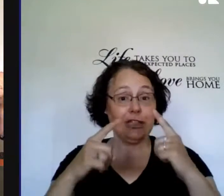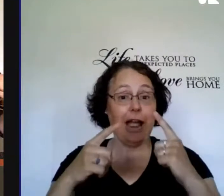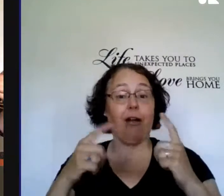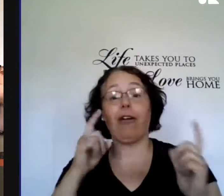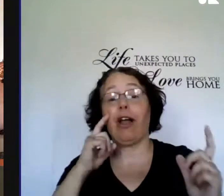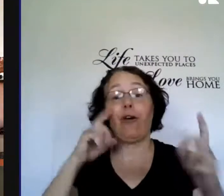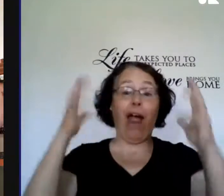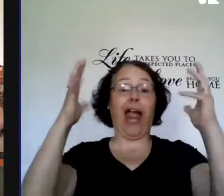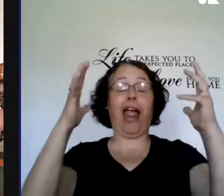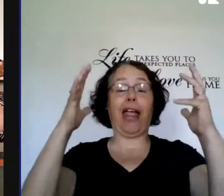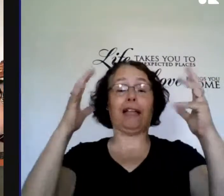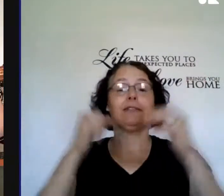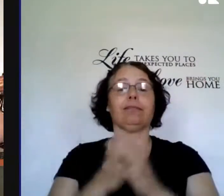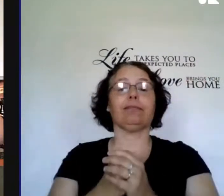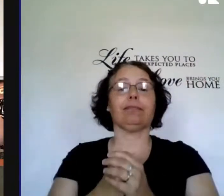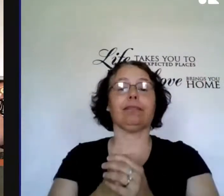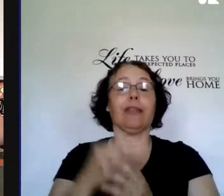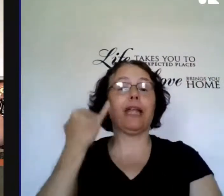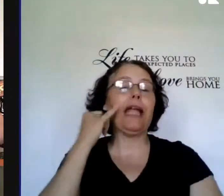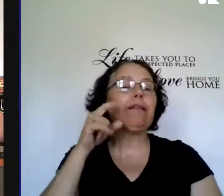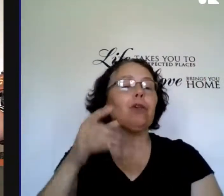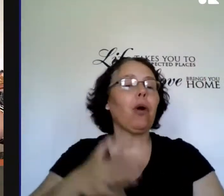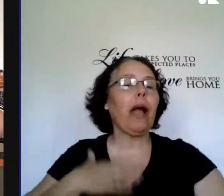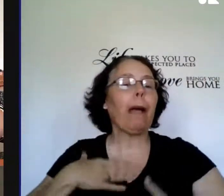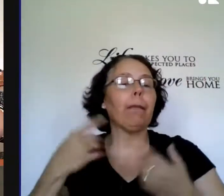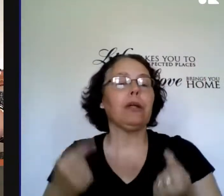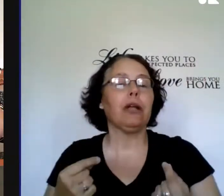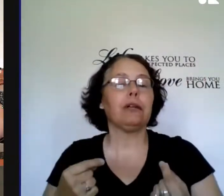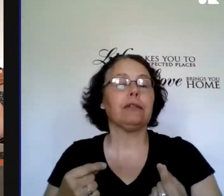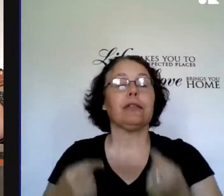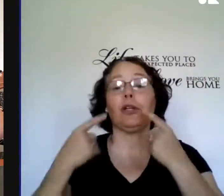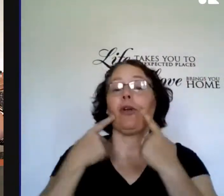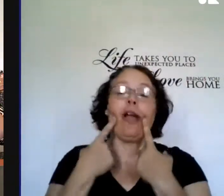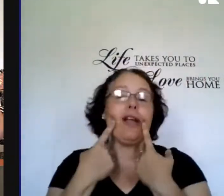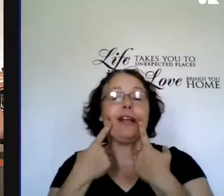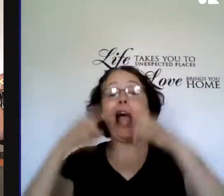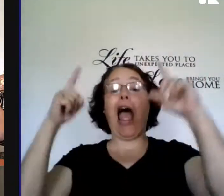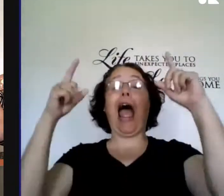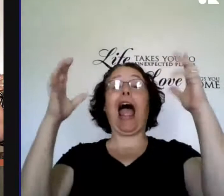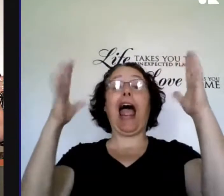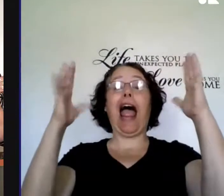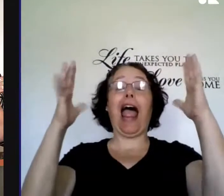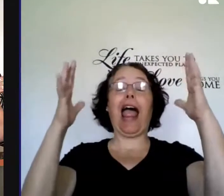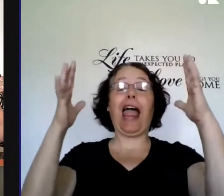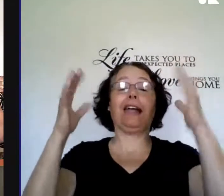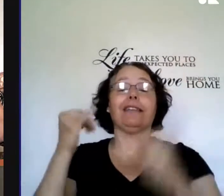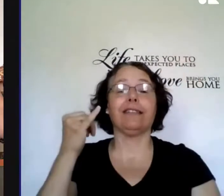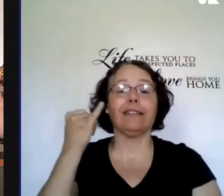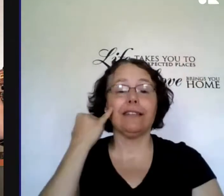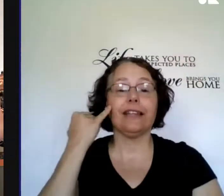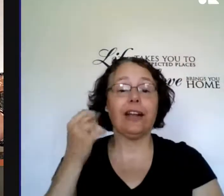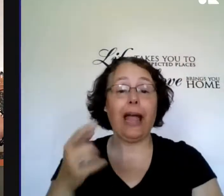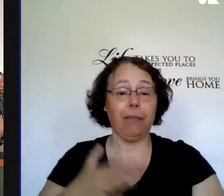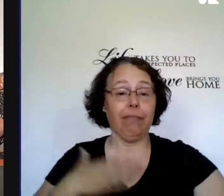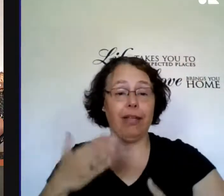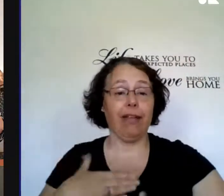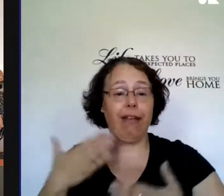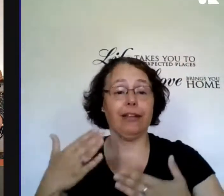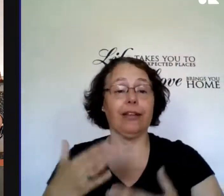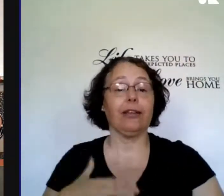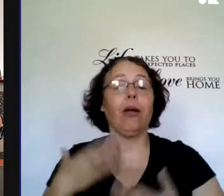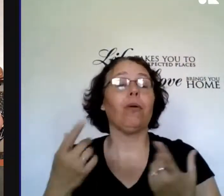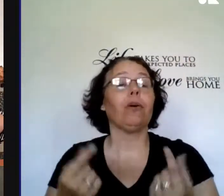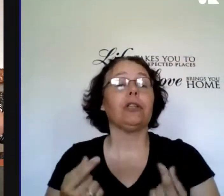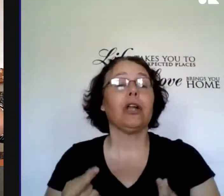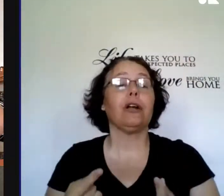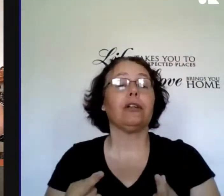hooray? If you're happy and you know it, shout, hooray, hooray! If you're happy and